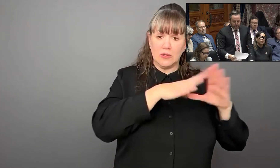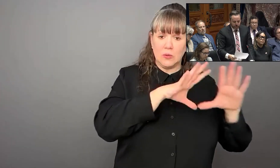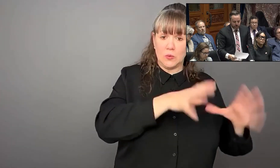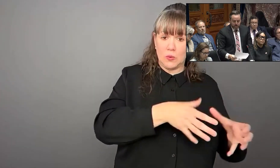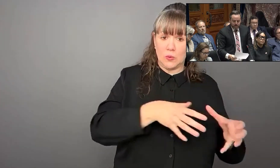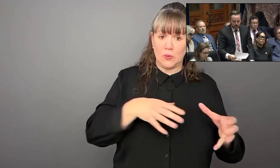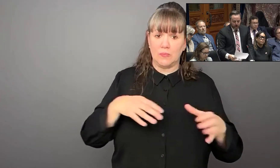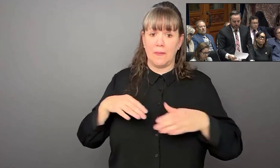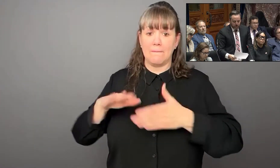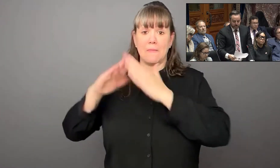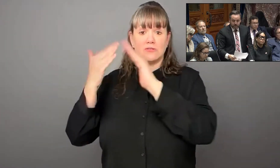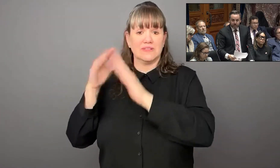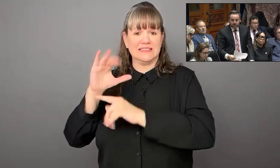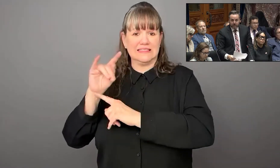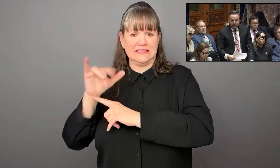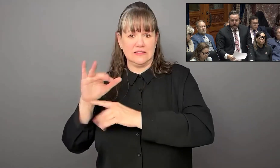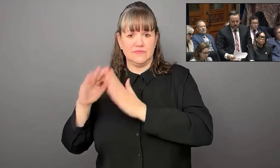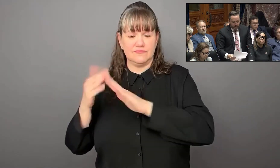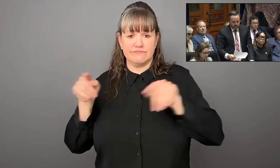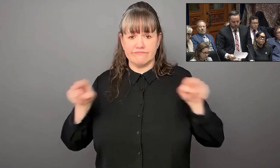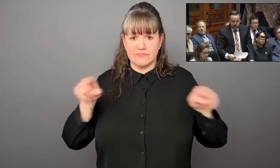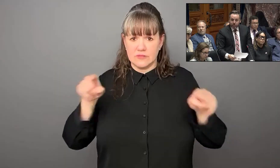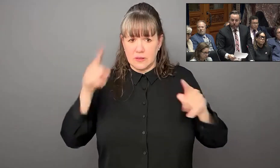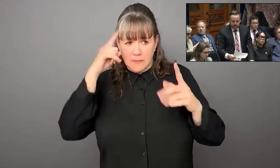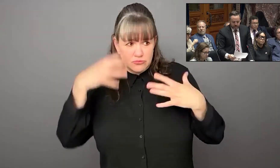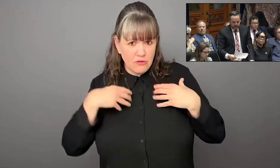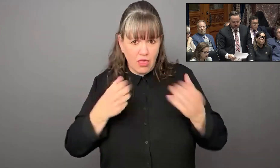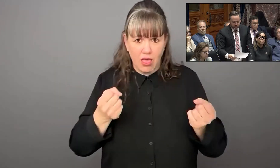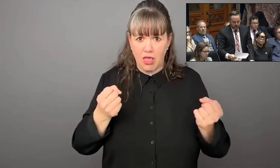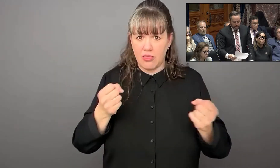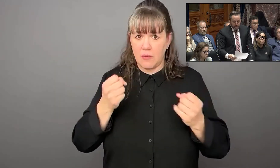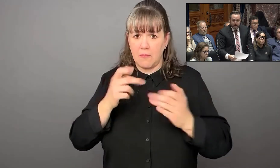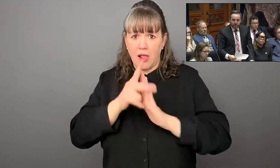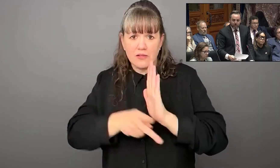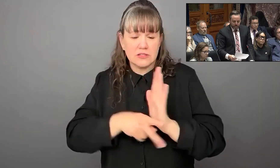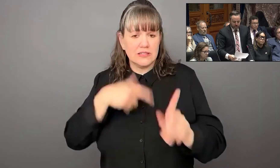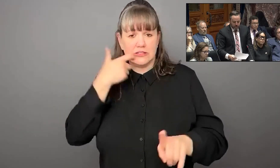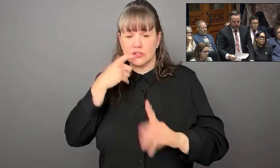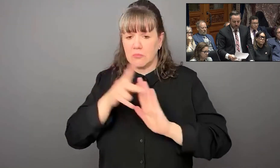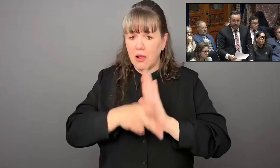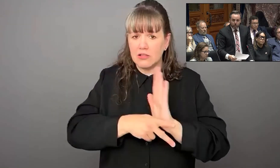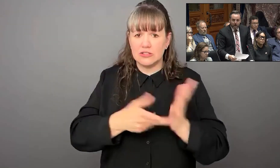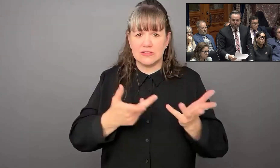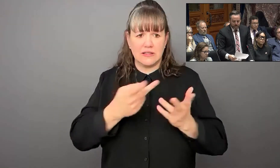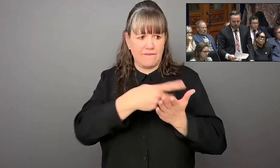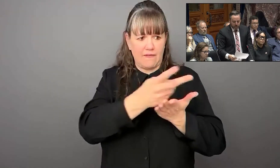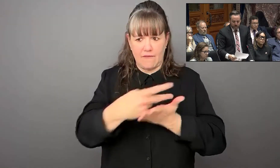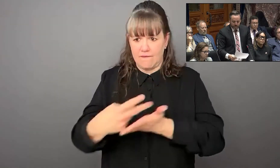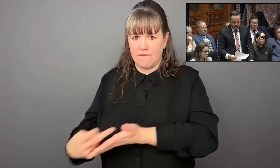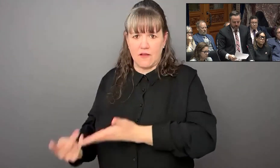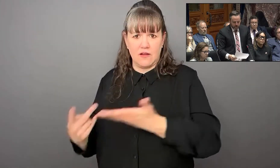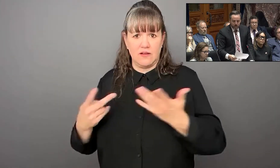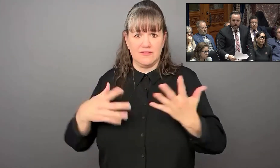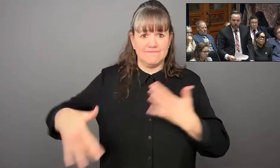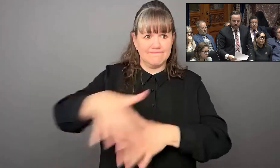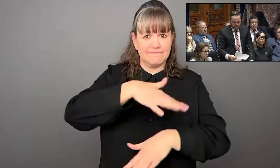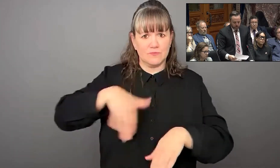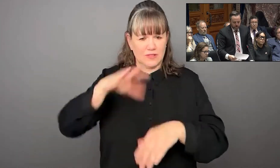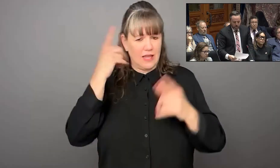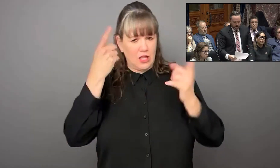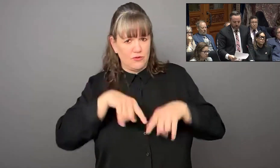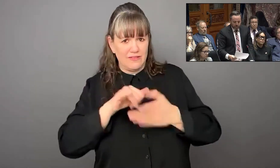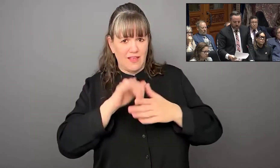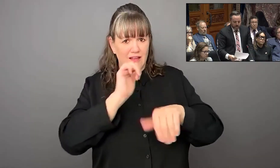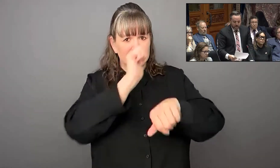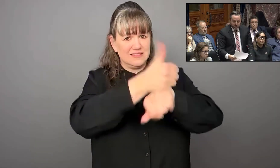failed addiction and mental health policies. There is a regional consensus around the need for a facility like the Redfish Healing Centre, which is a